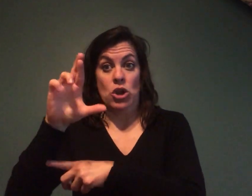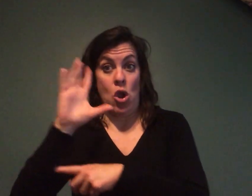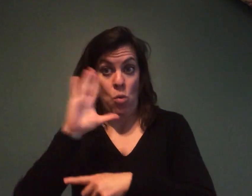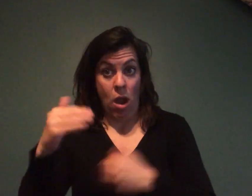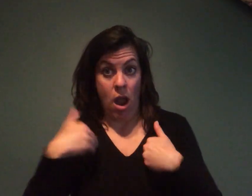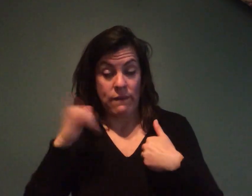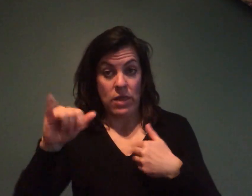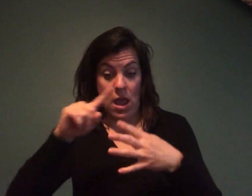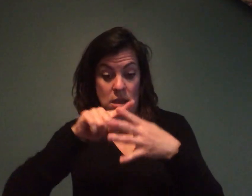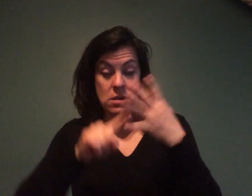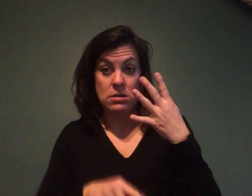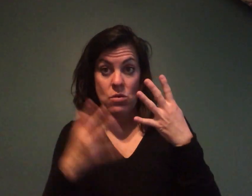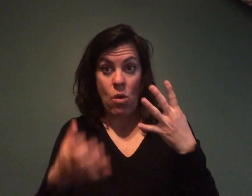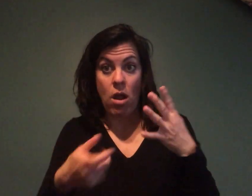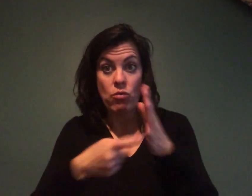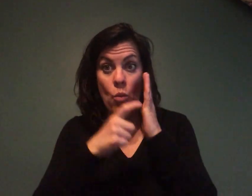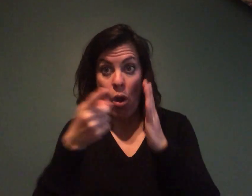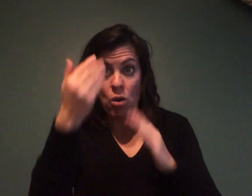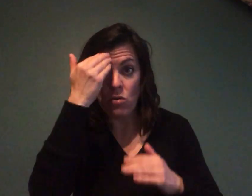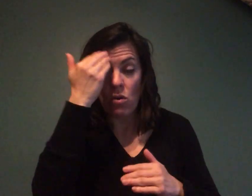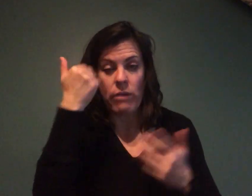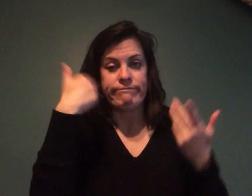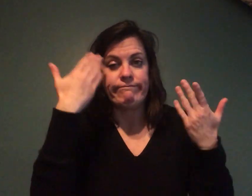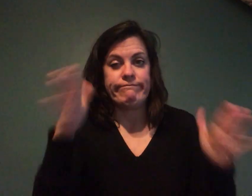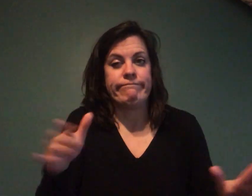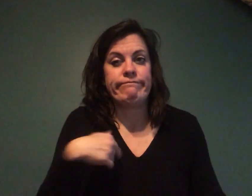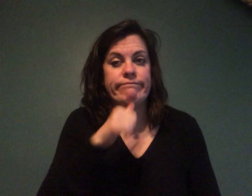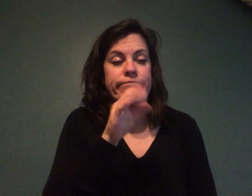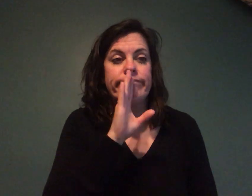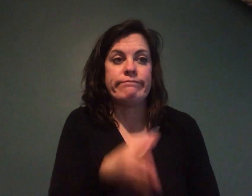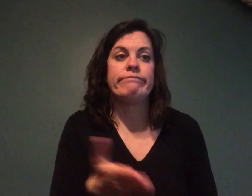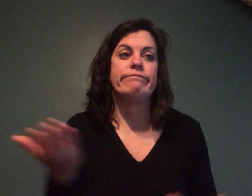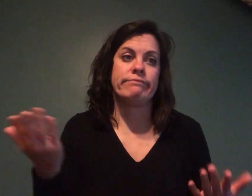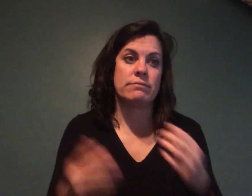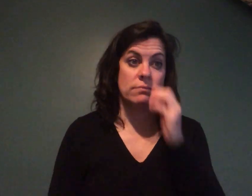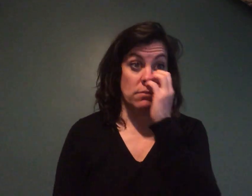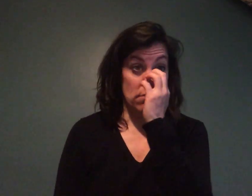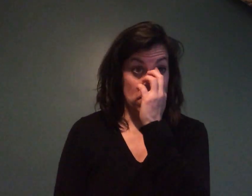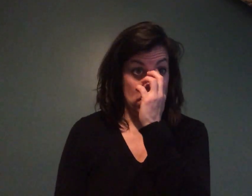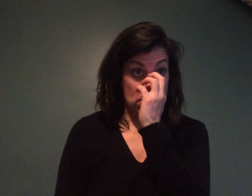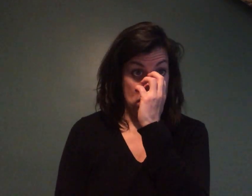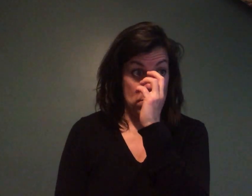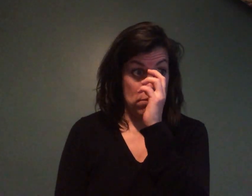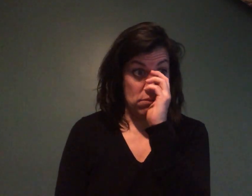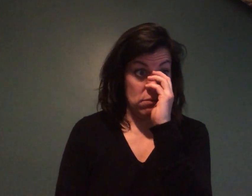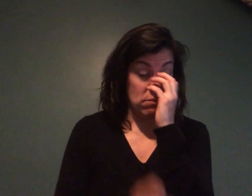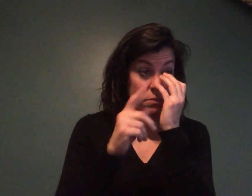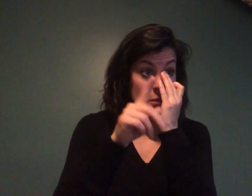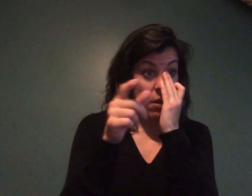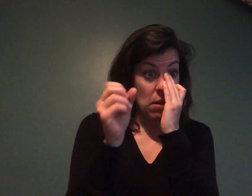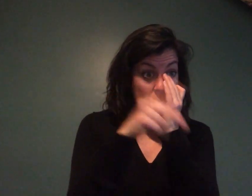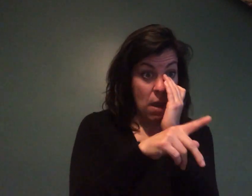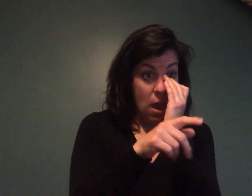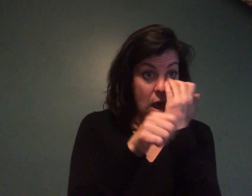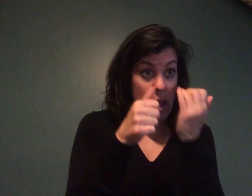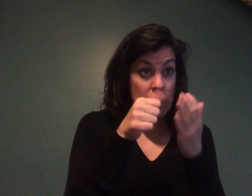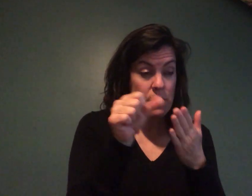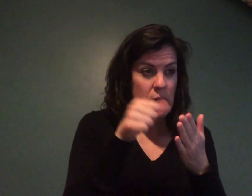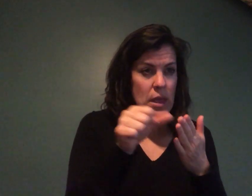are. All right, but all these other things, when we're working around them, and we need to do lockout, tag out,